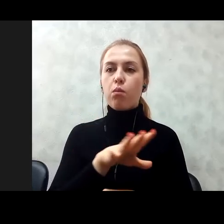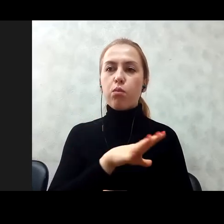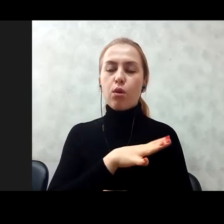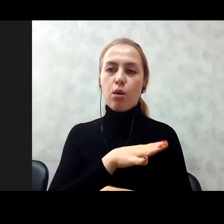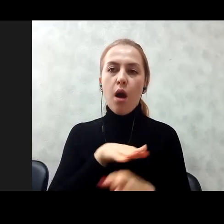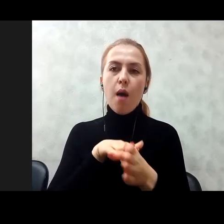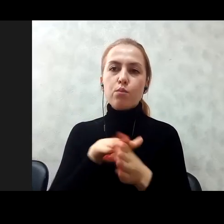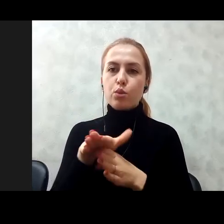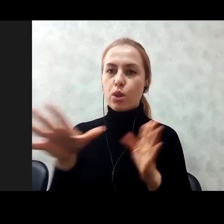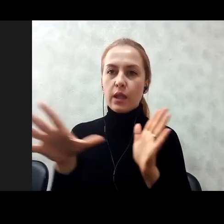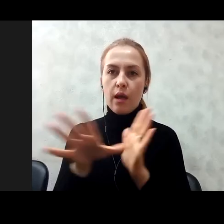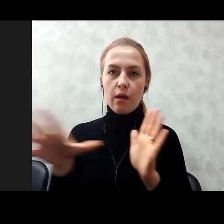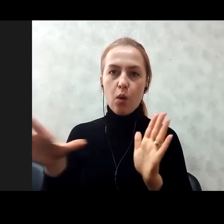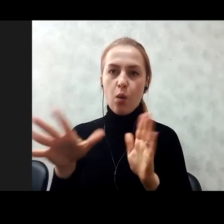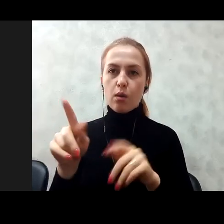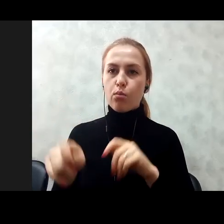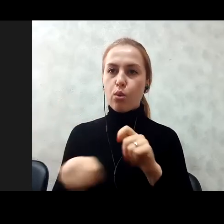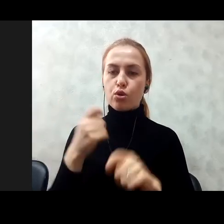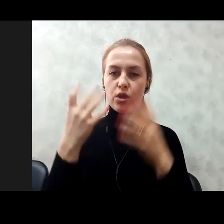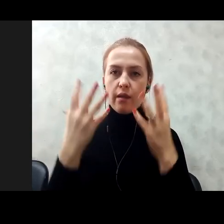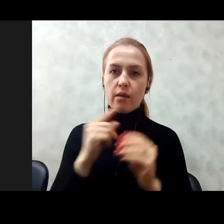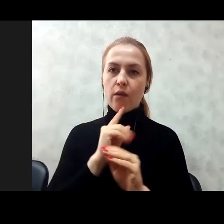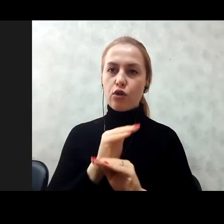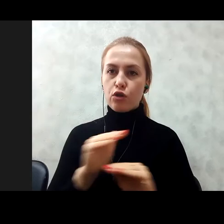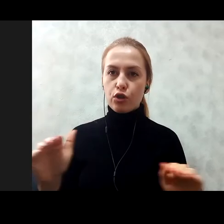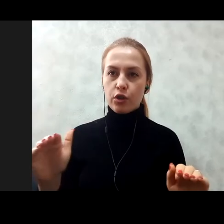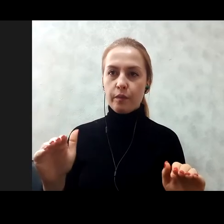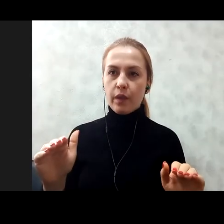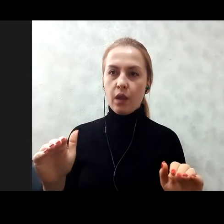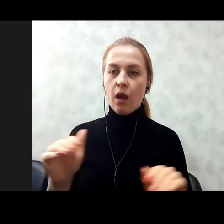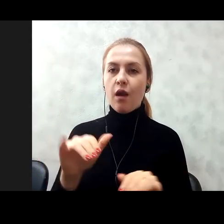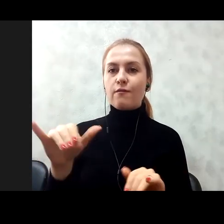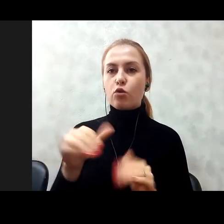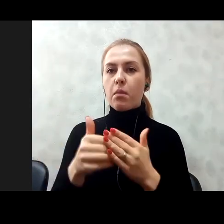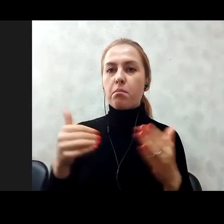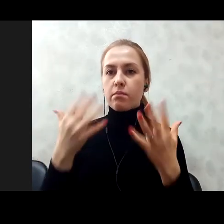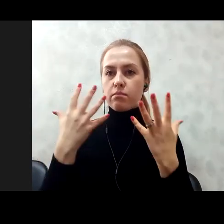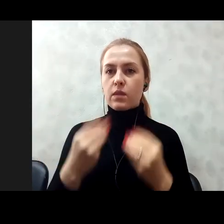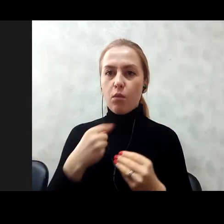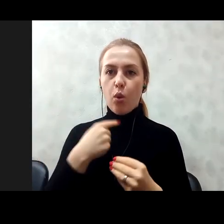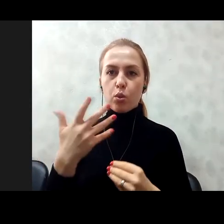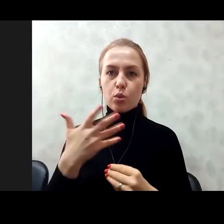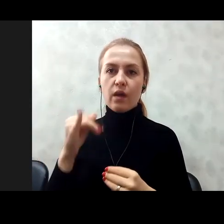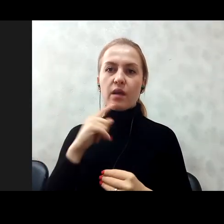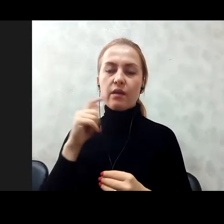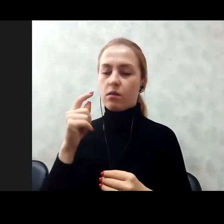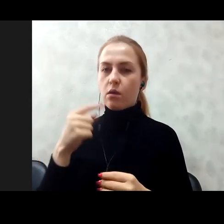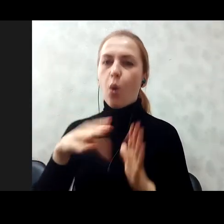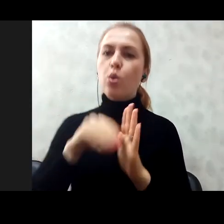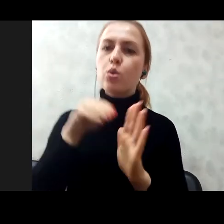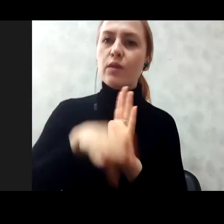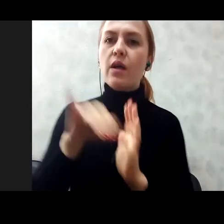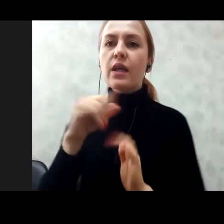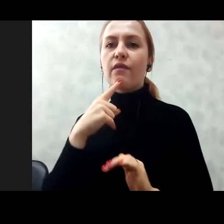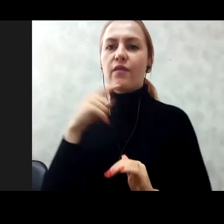or their parties and Facebook on the quiet day or on the silence day, on Saturday